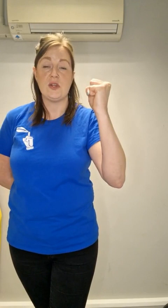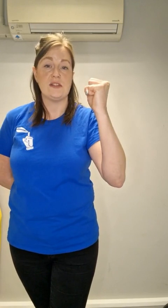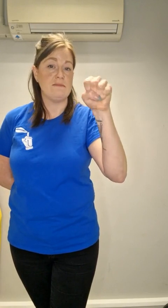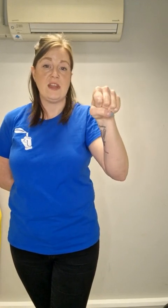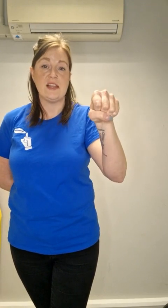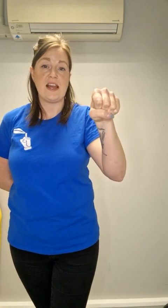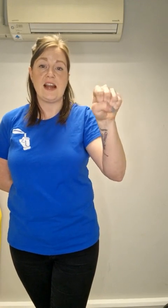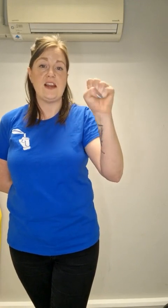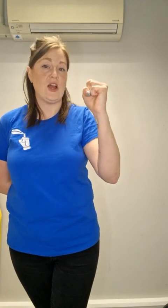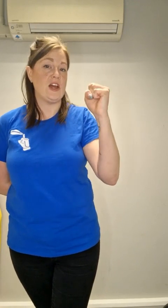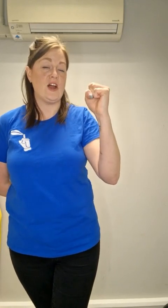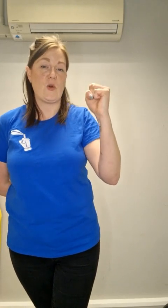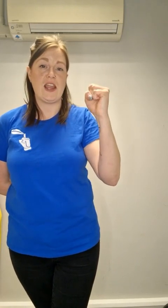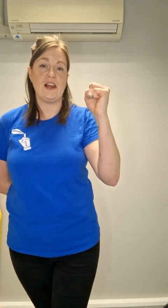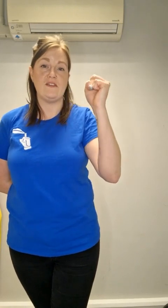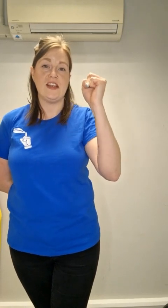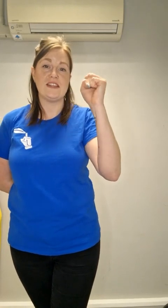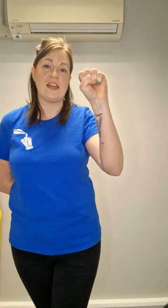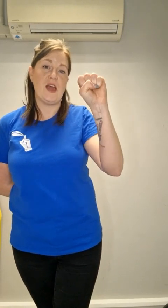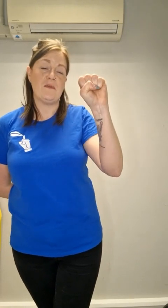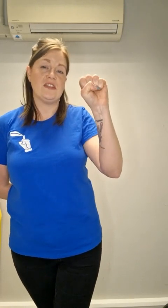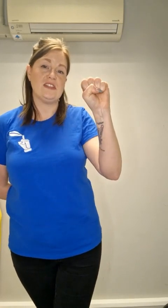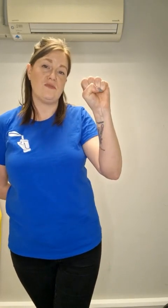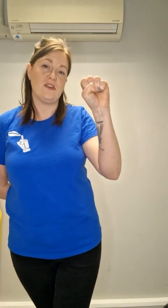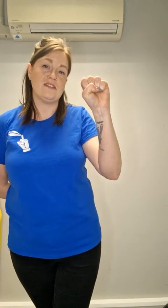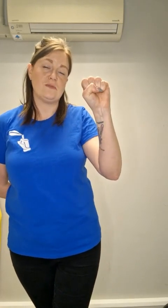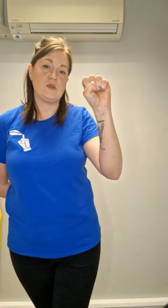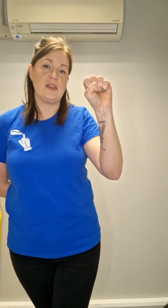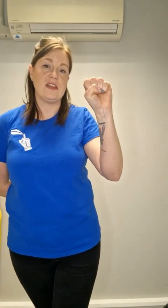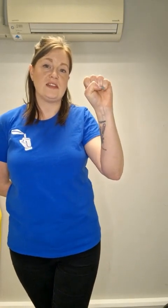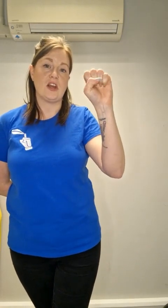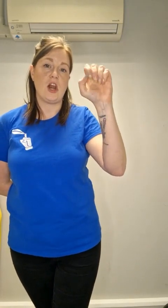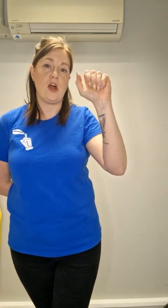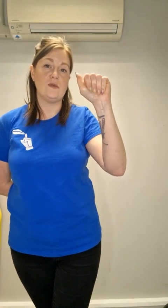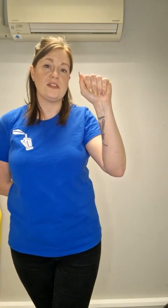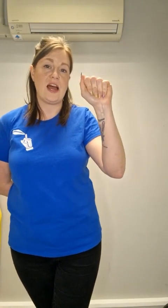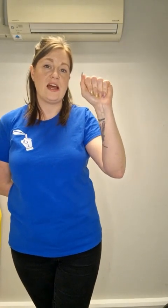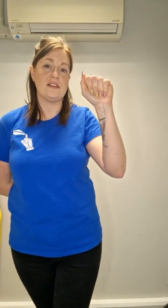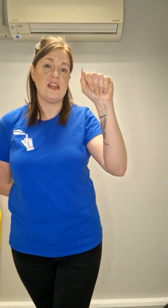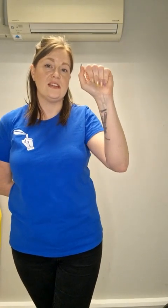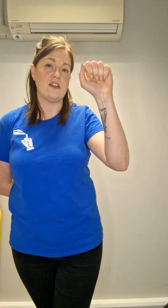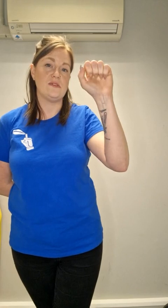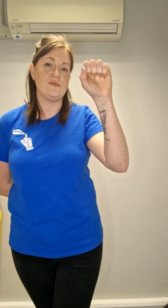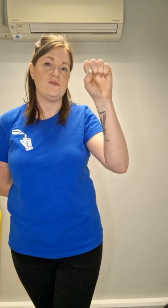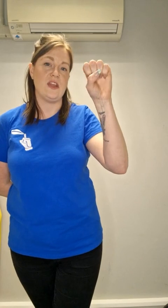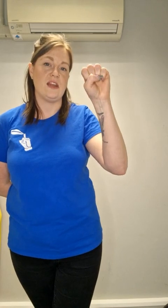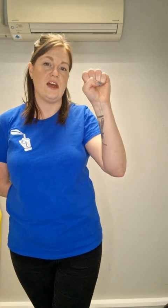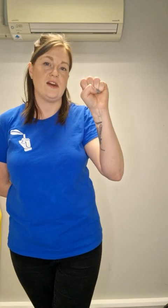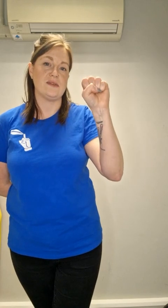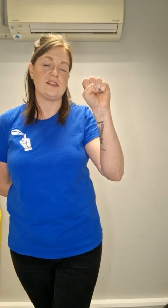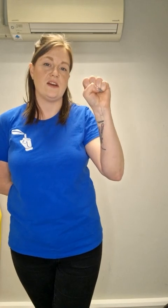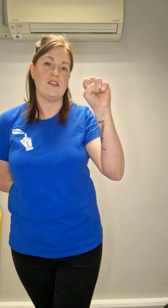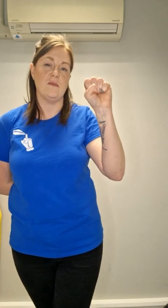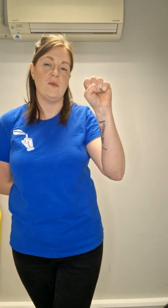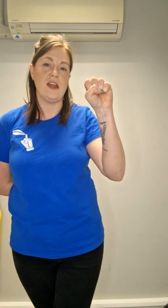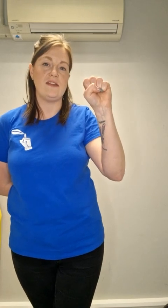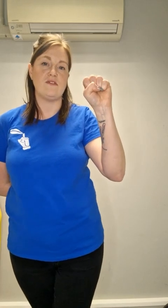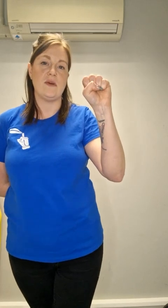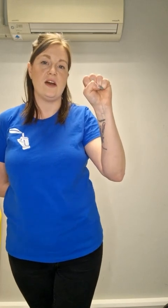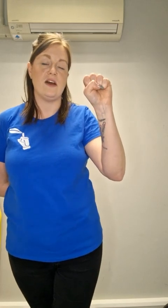Looks exactly like a regular fist, but the difference between this and a closed hand is those fingernails. Tuck them away for